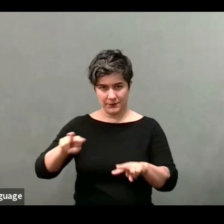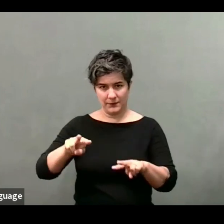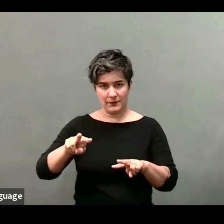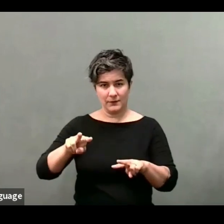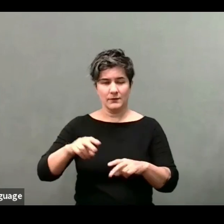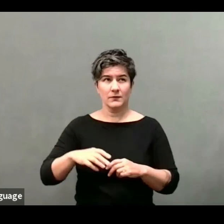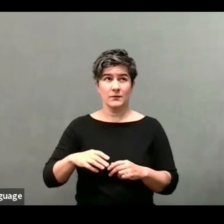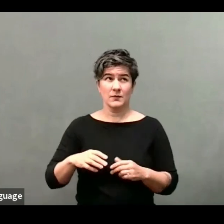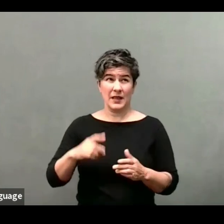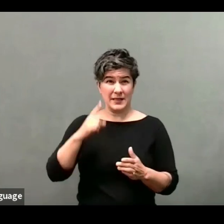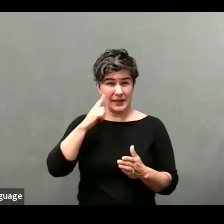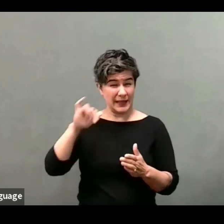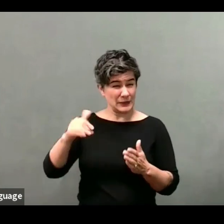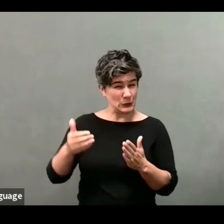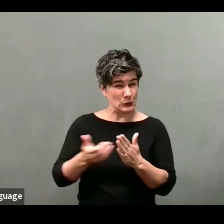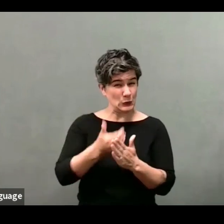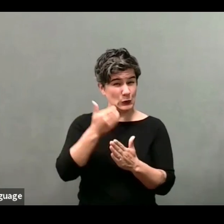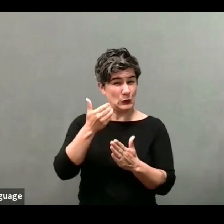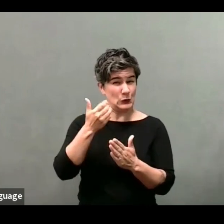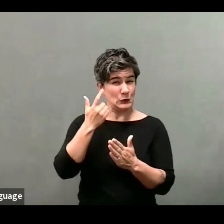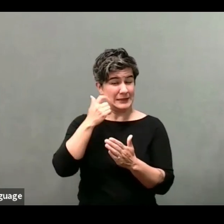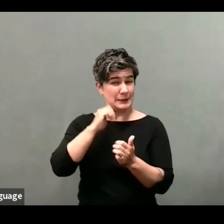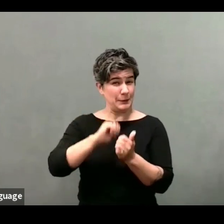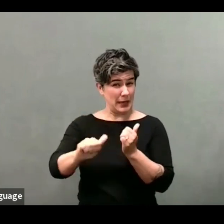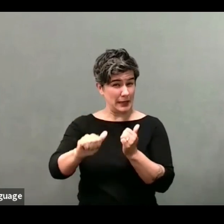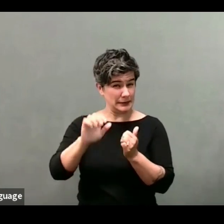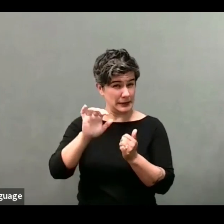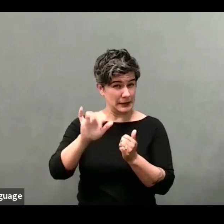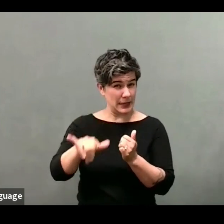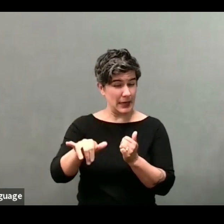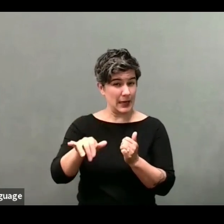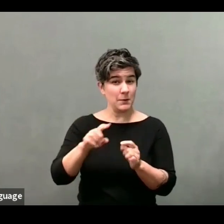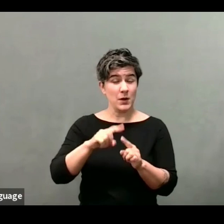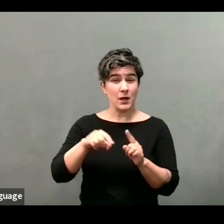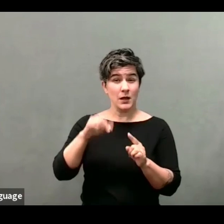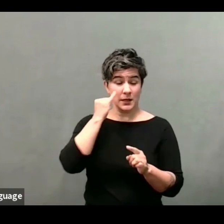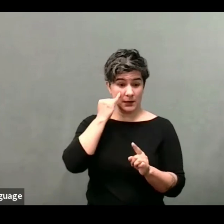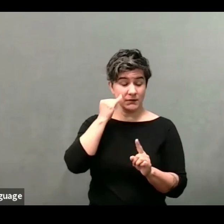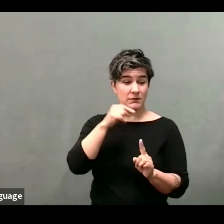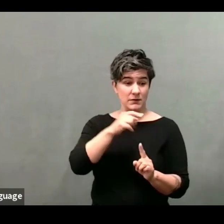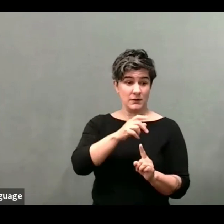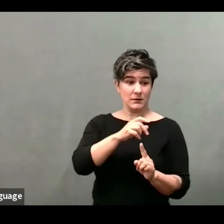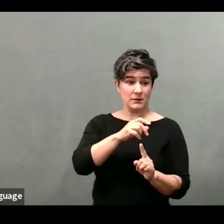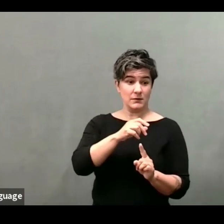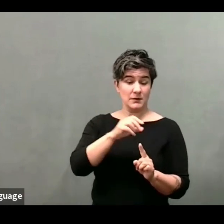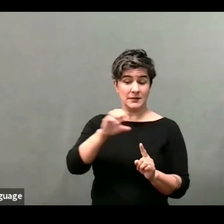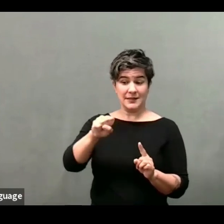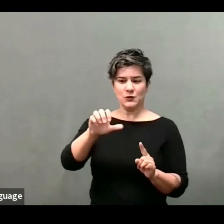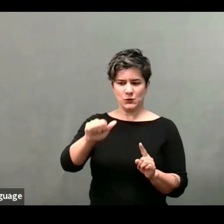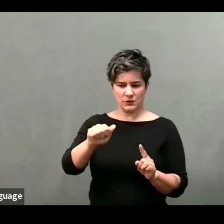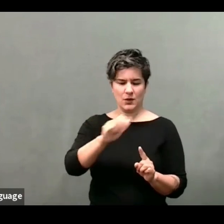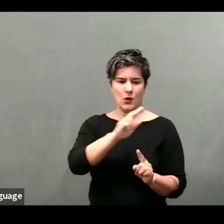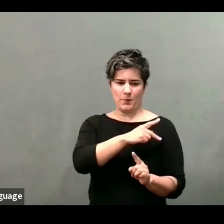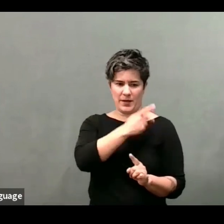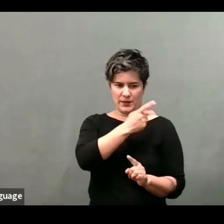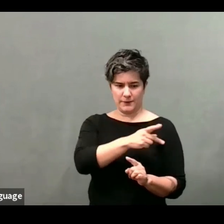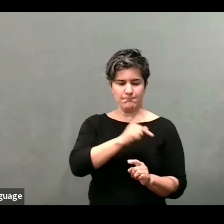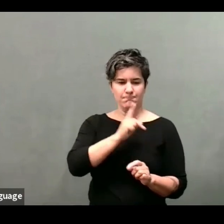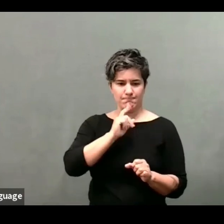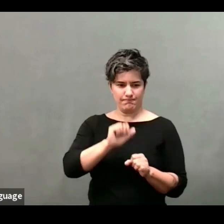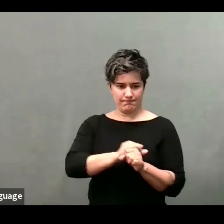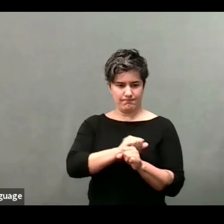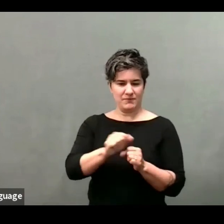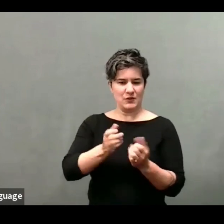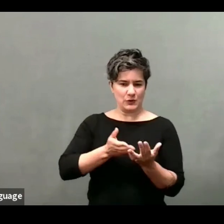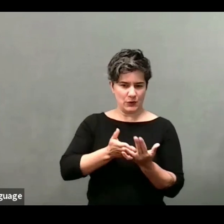a fairly new development, I'm not sure. But if a sexual assault patient does go